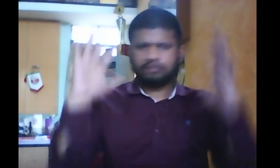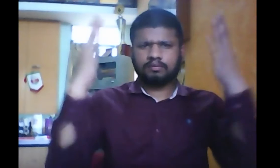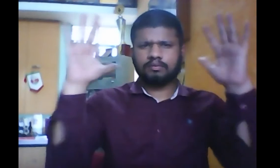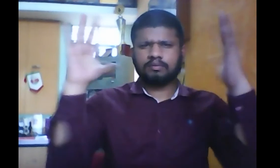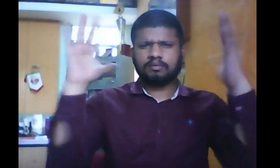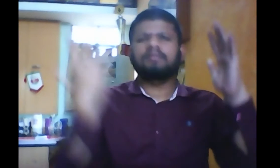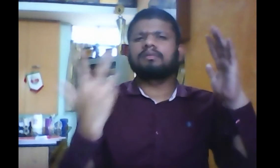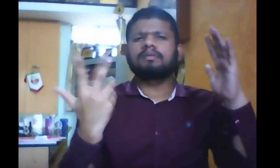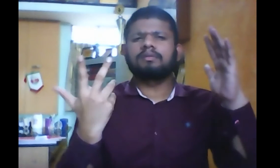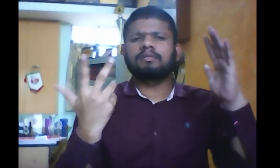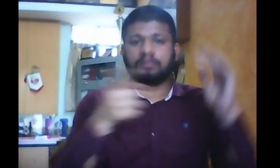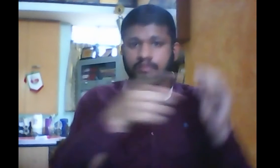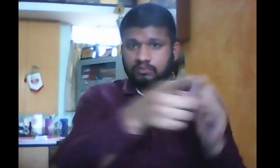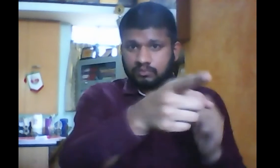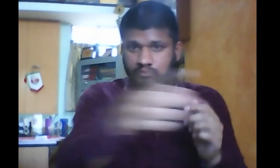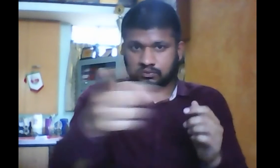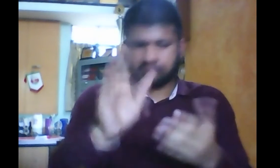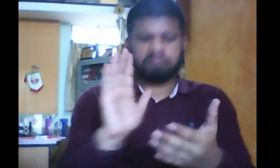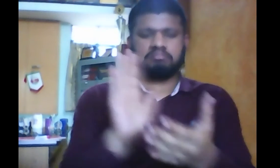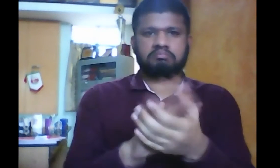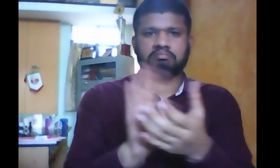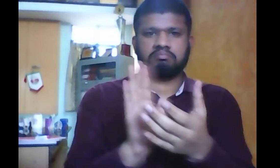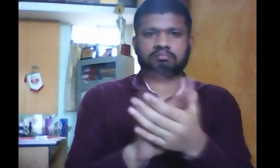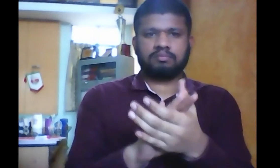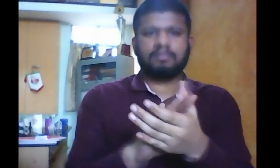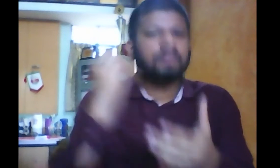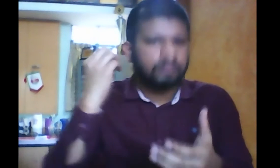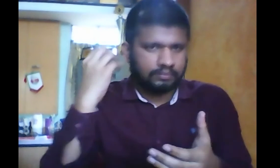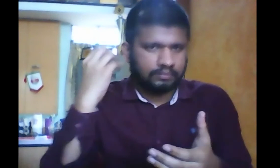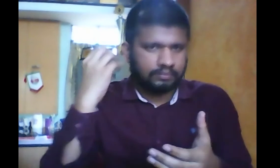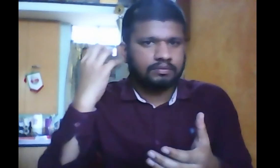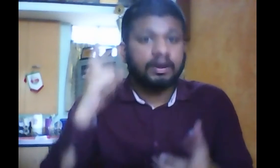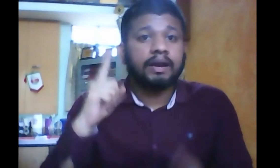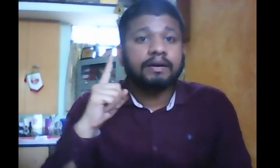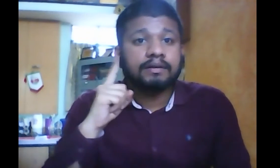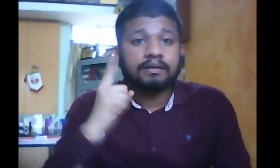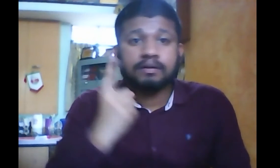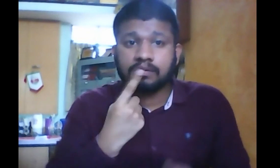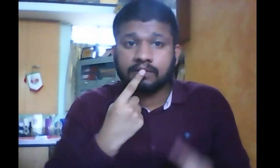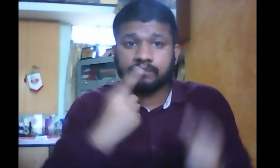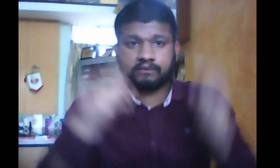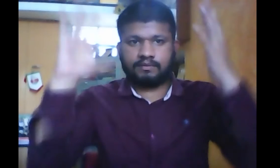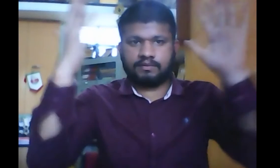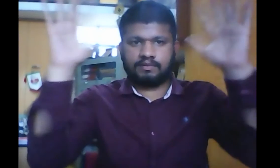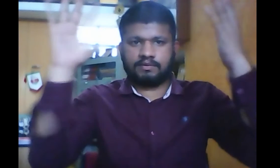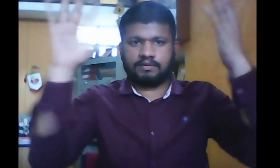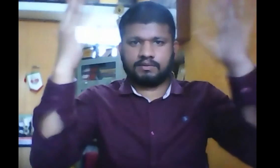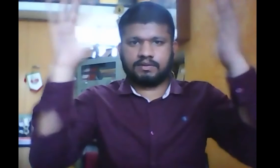So this, what is this sign for? You are doing very well. So you are clapping because you are hearing people. For deaf, this is the sign for